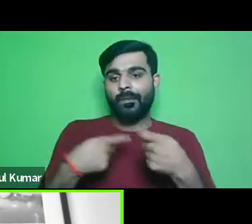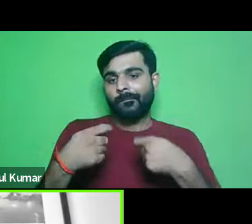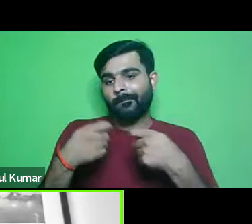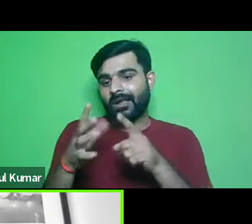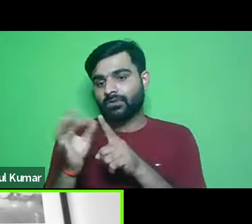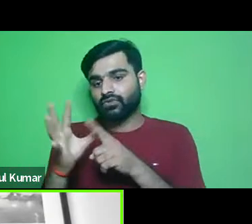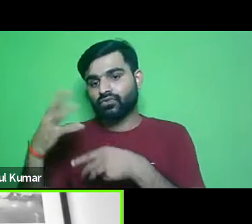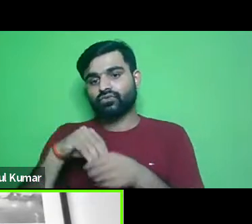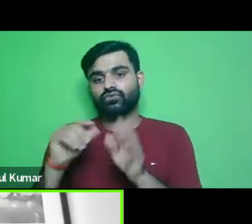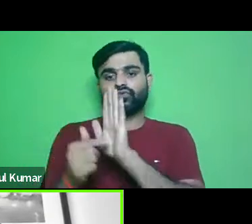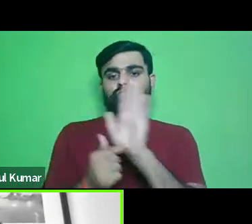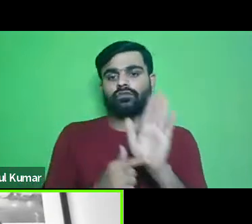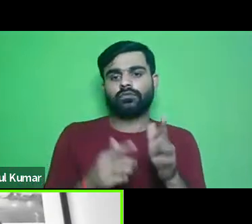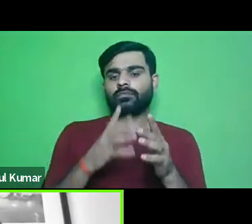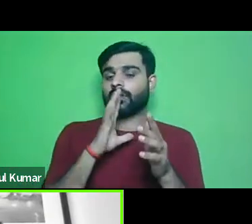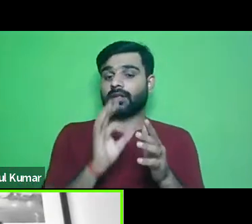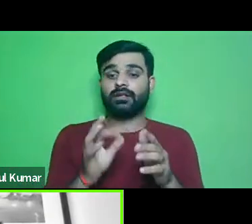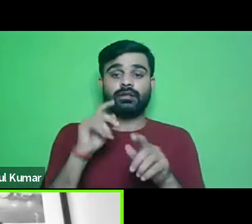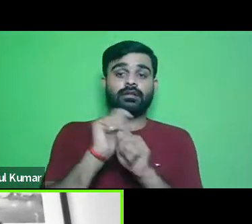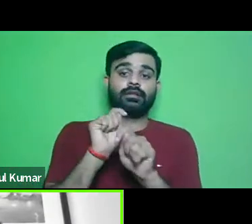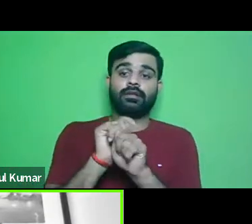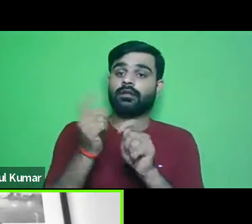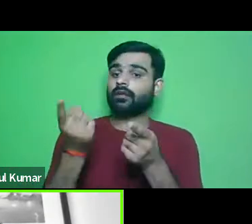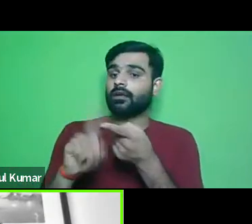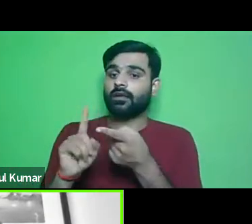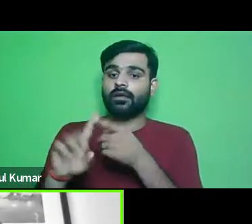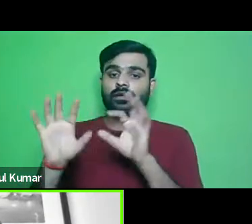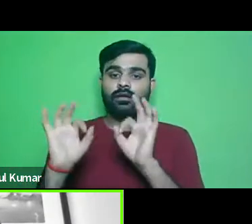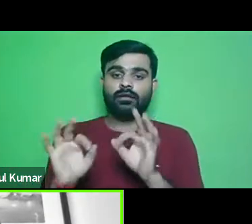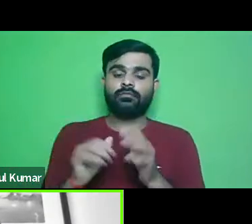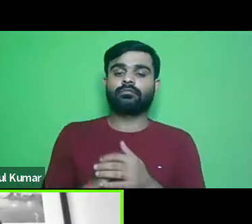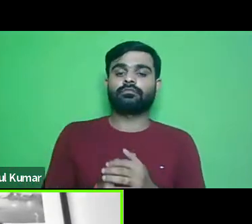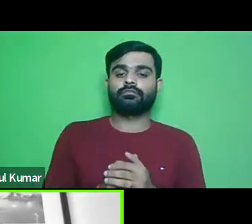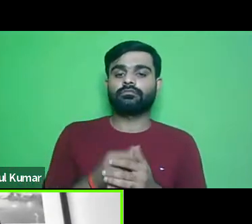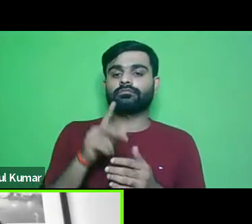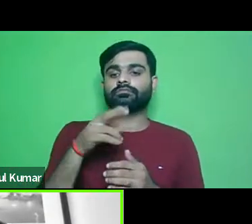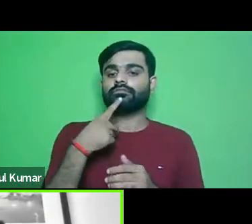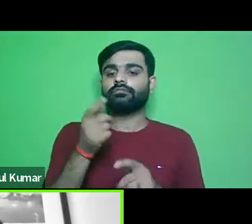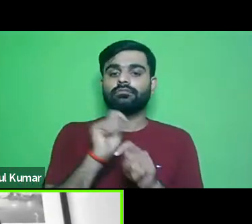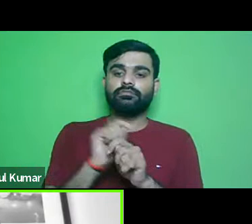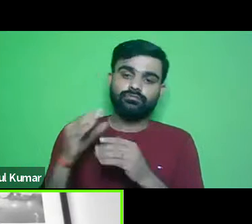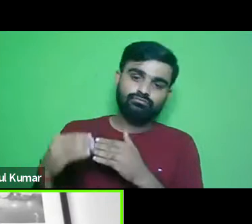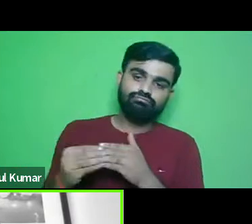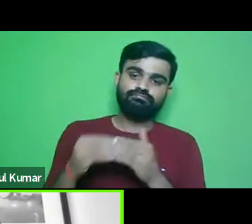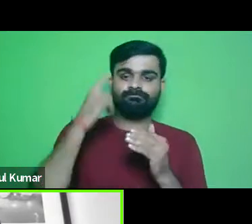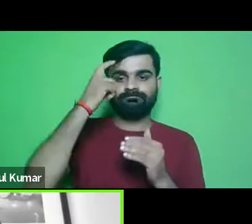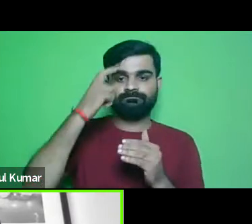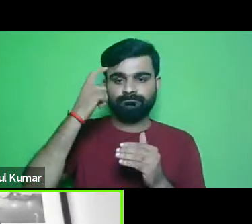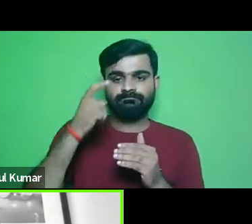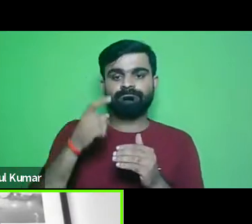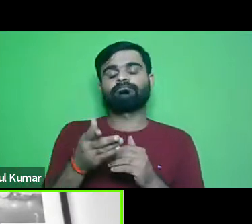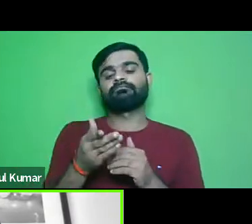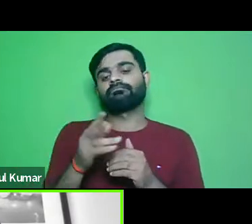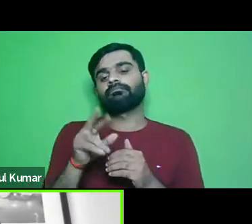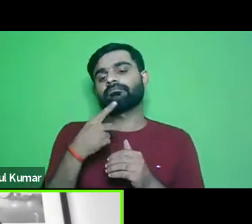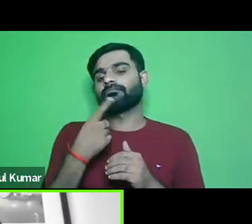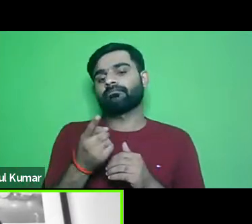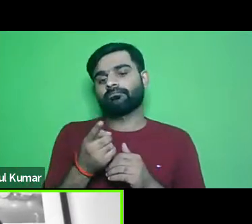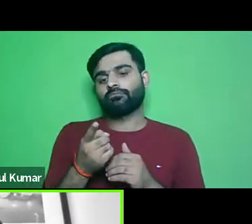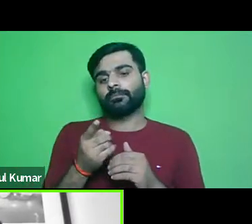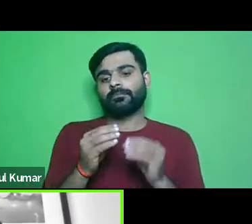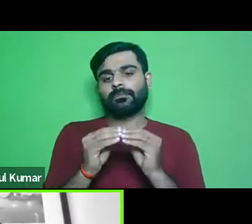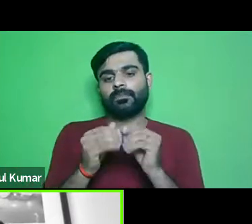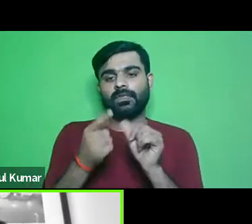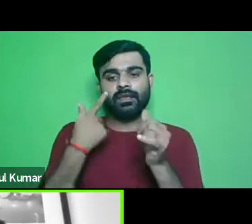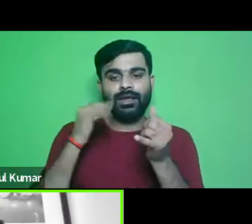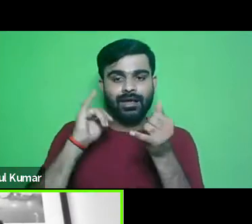to address these better, there's a lot of really great work that's happened around the world. I mean, I would say the good thing about things like